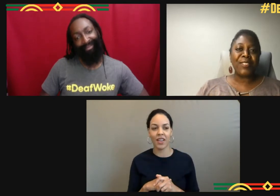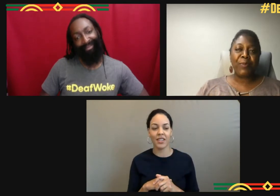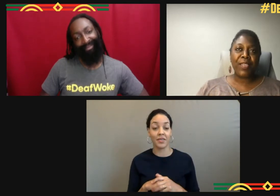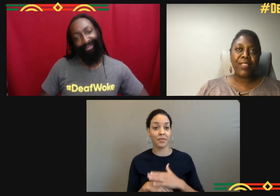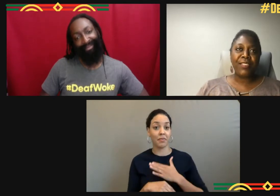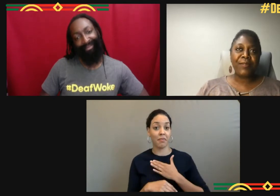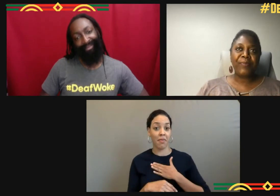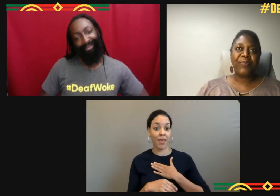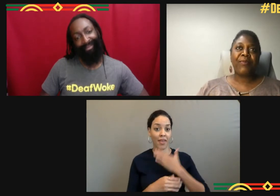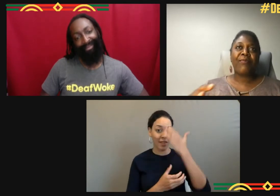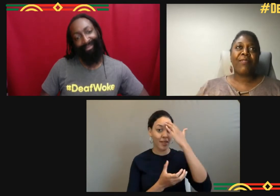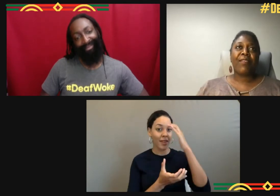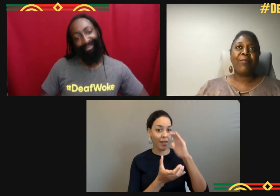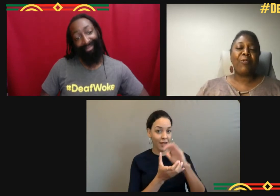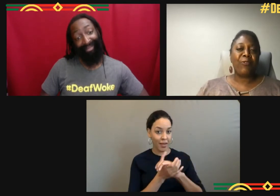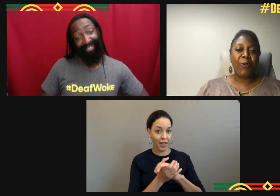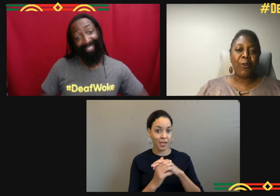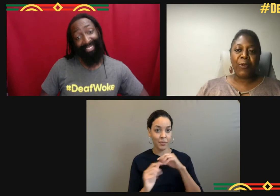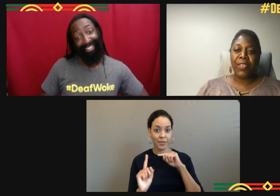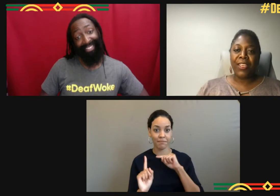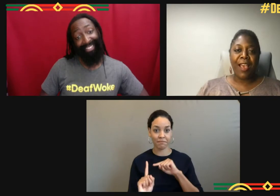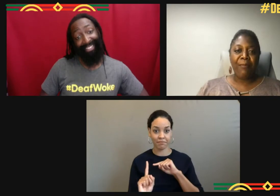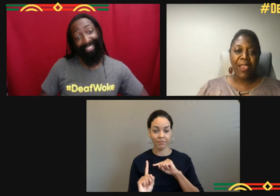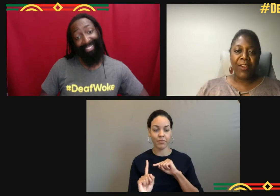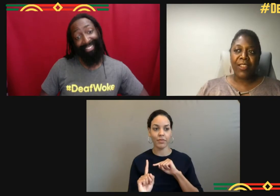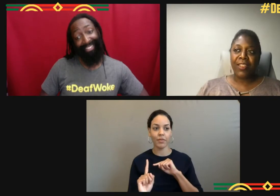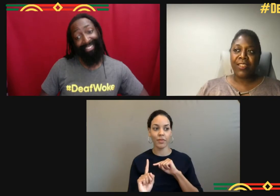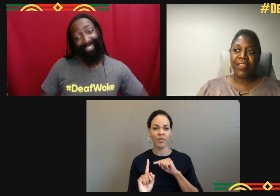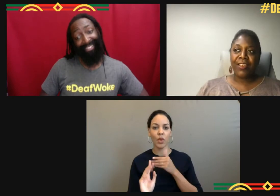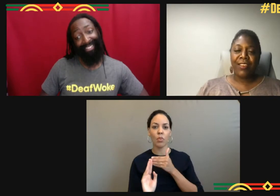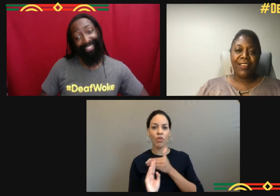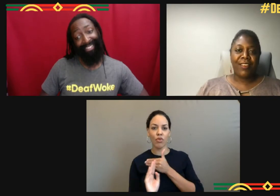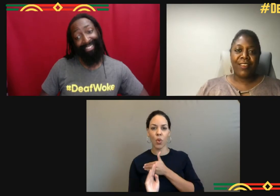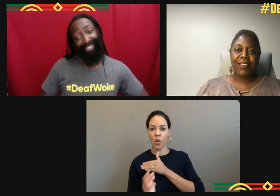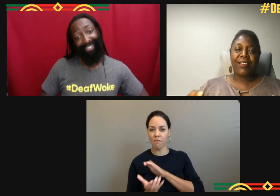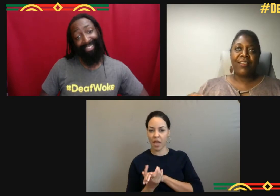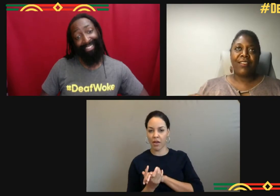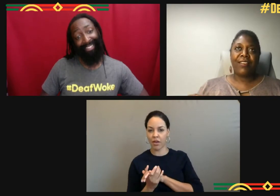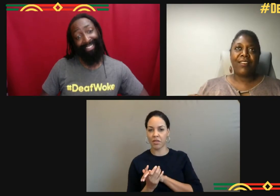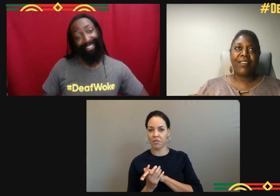My husband, before we got married,